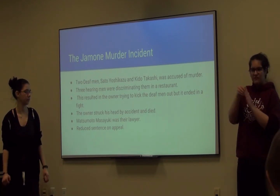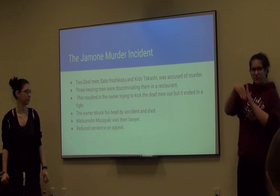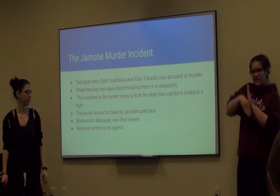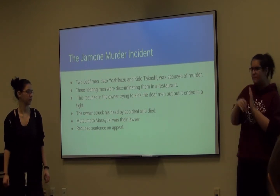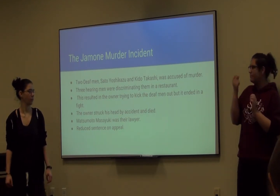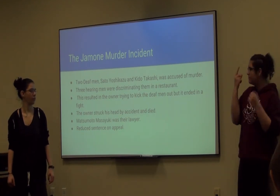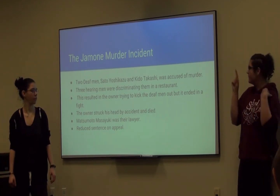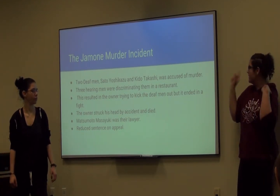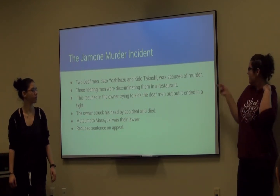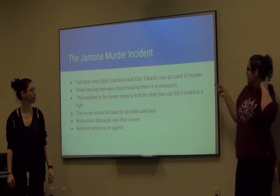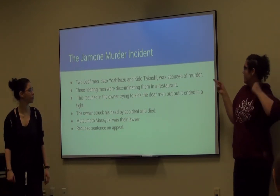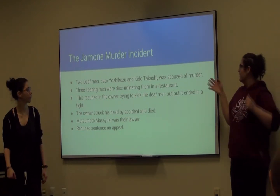this court case.